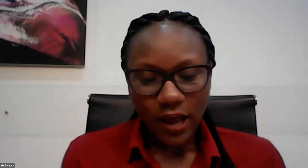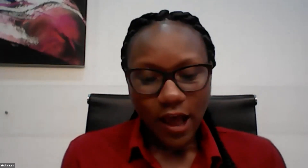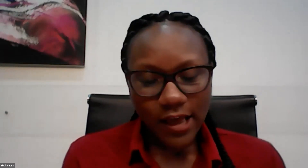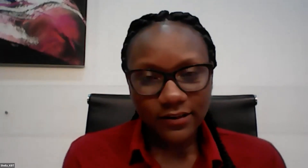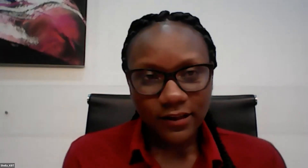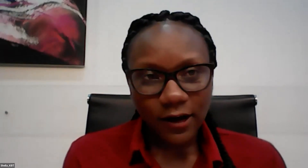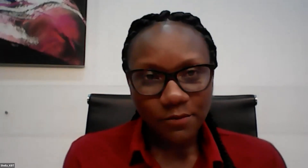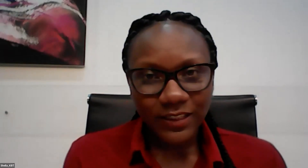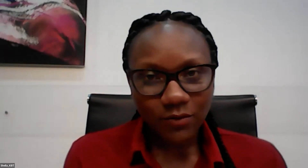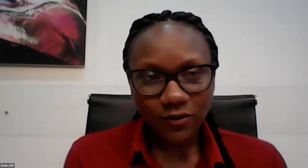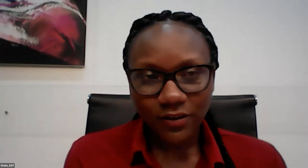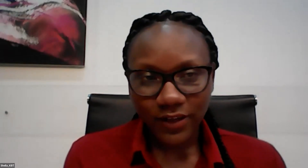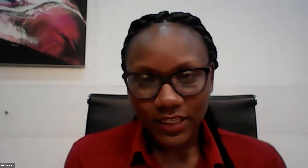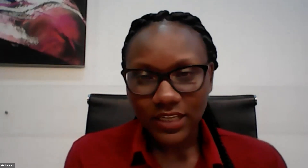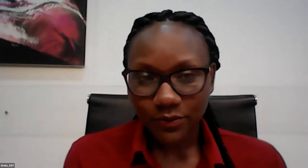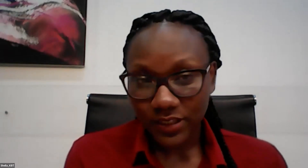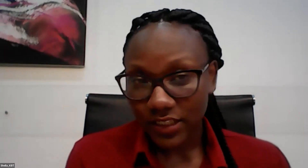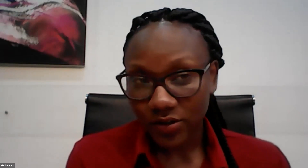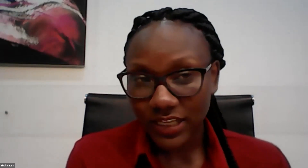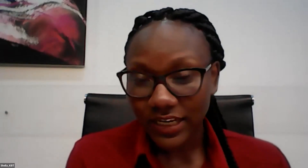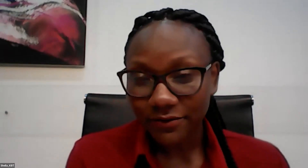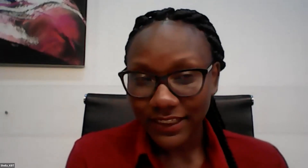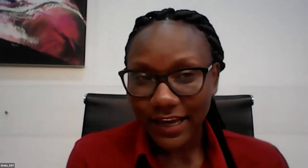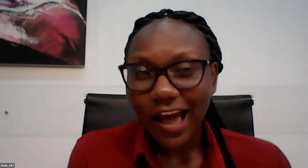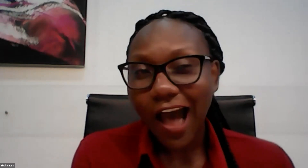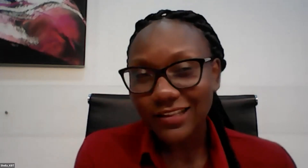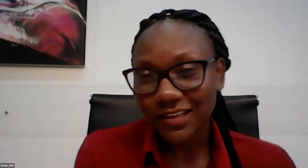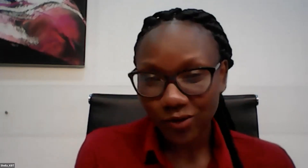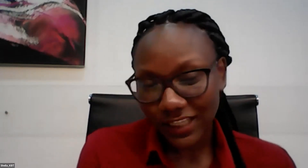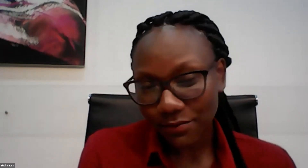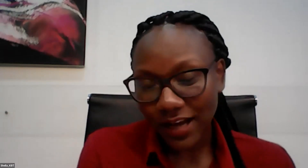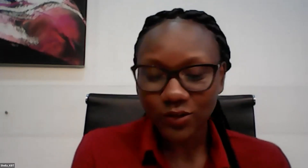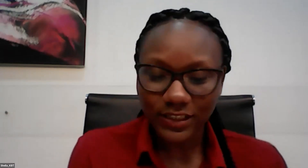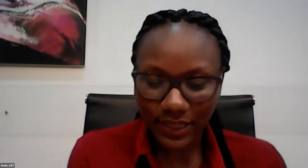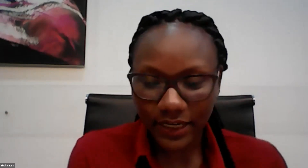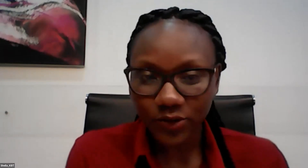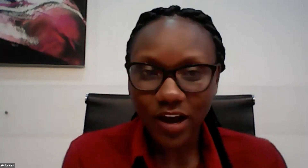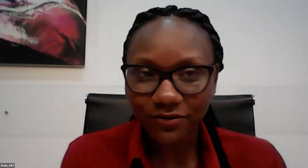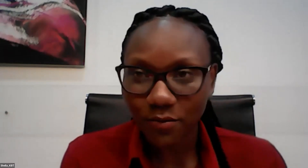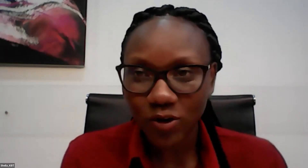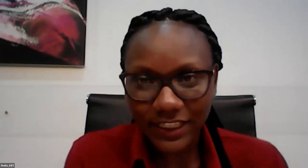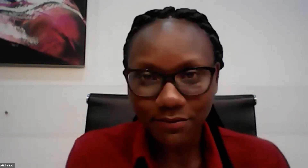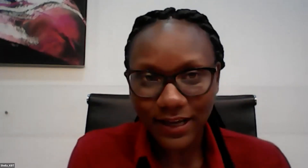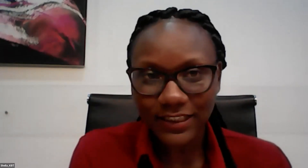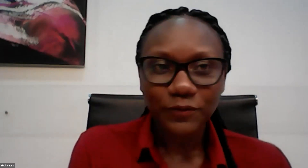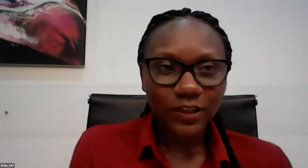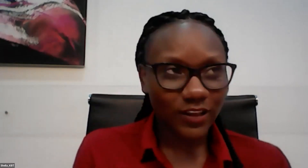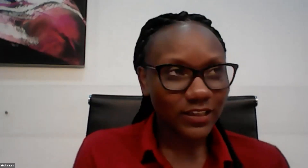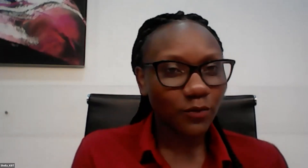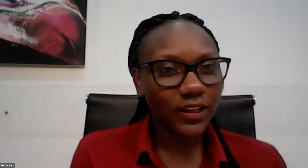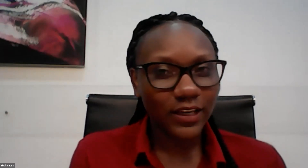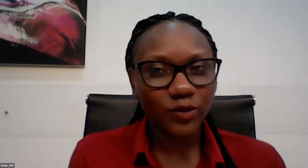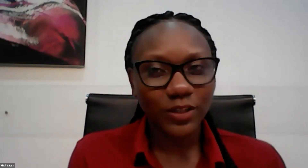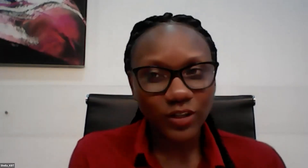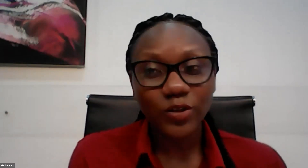you, has, in terms of the ventures and the presentations that have been done, has the most impact or is likely to have the most impact. So